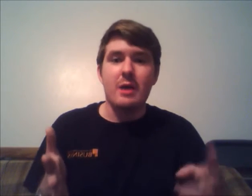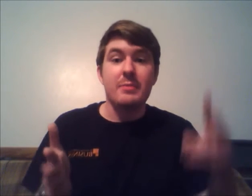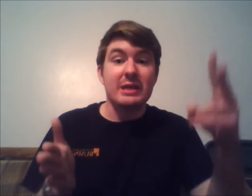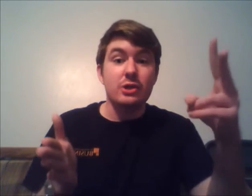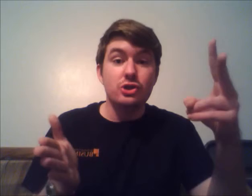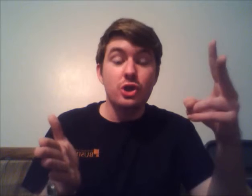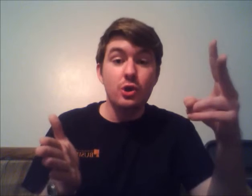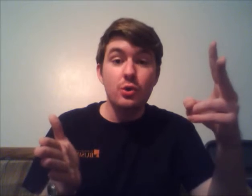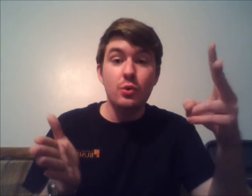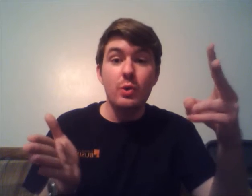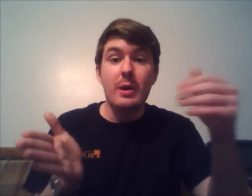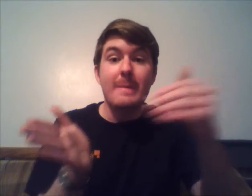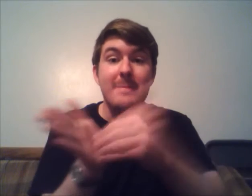like